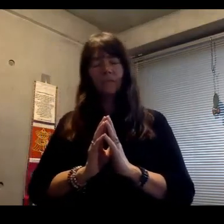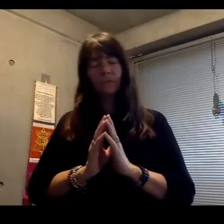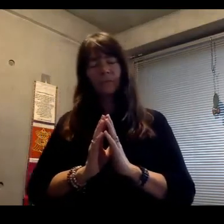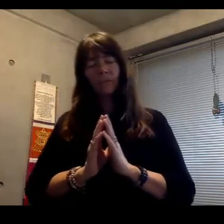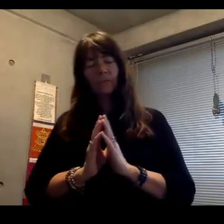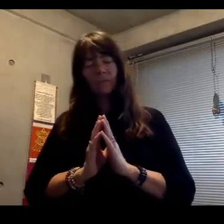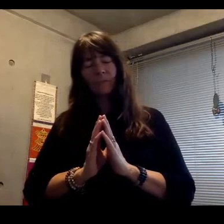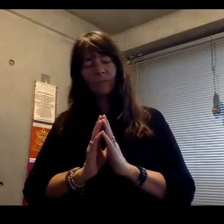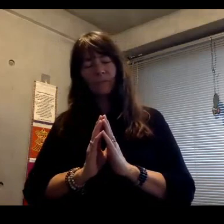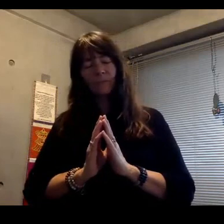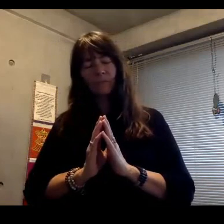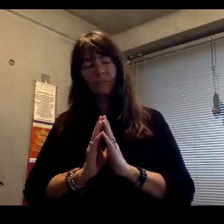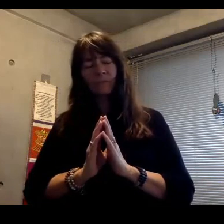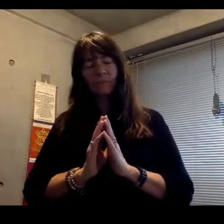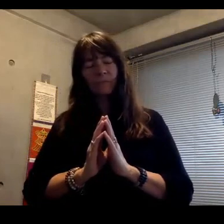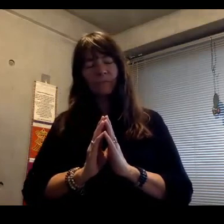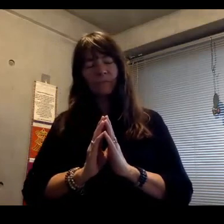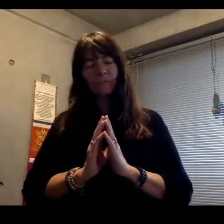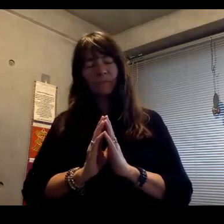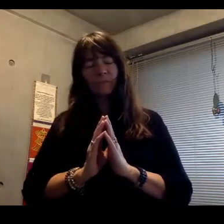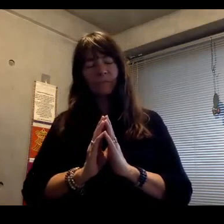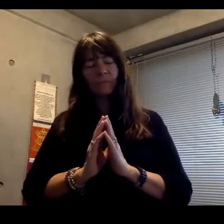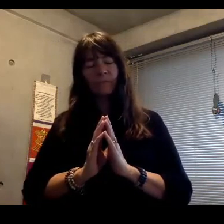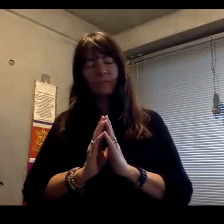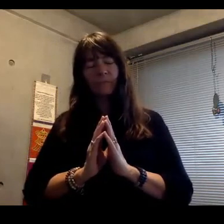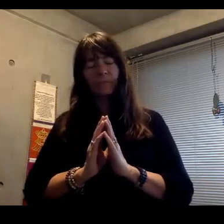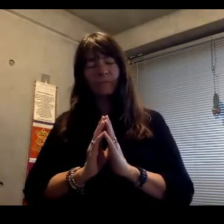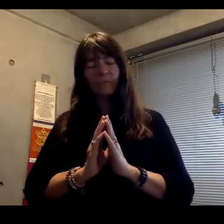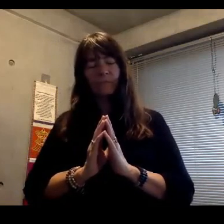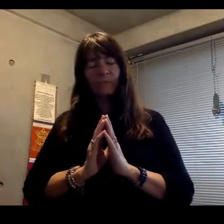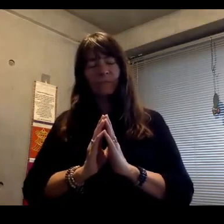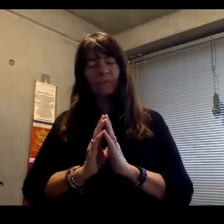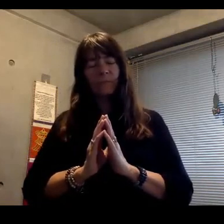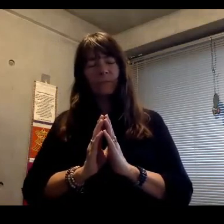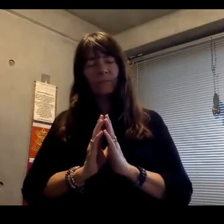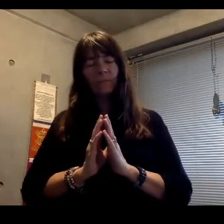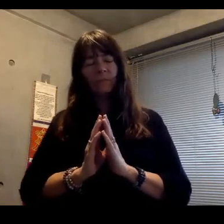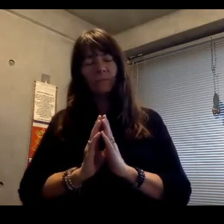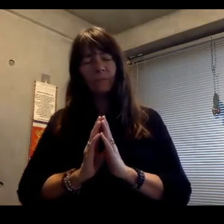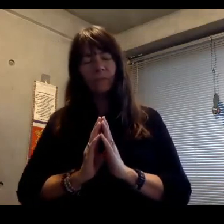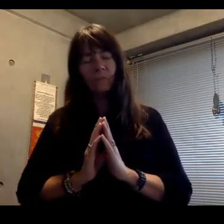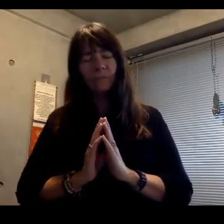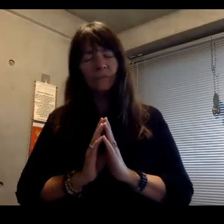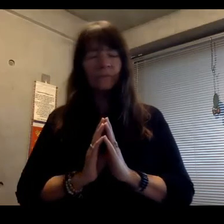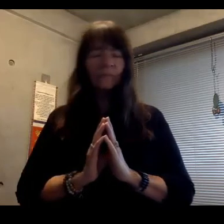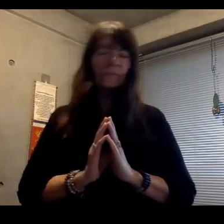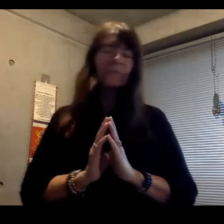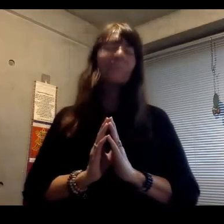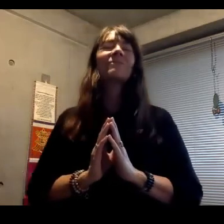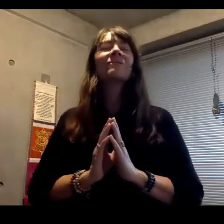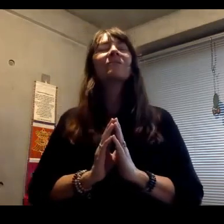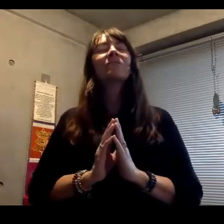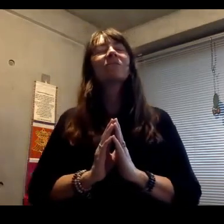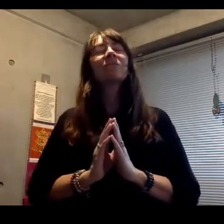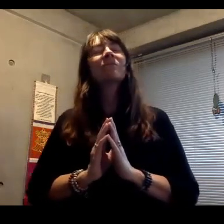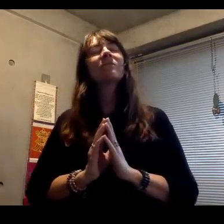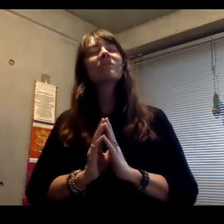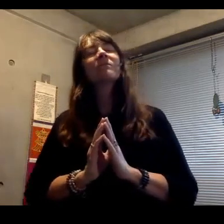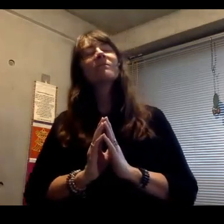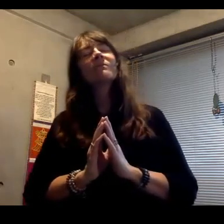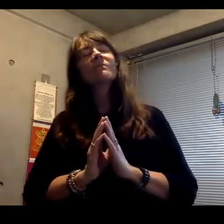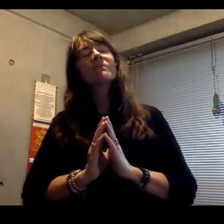guess what's thrown me off the discussion here is that we're not evolving like